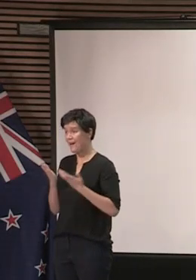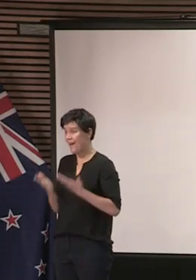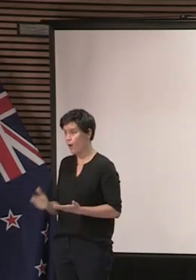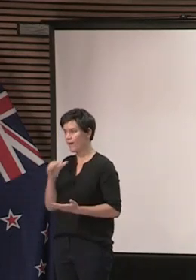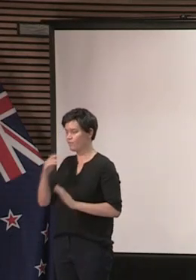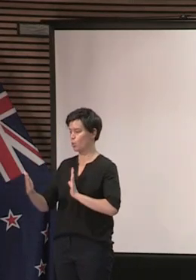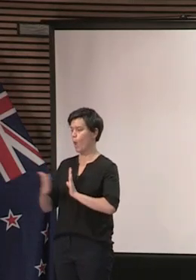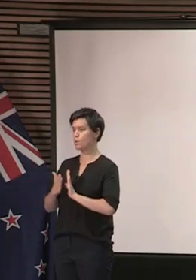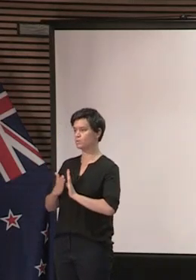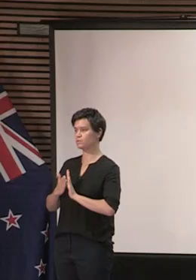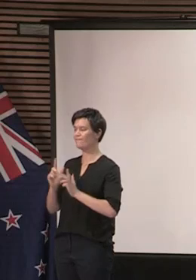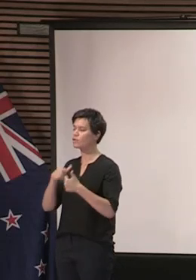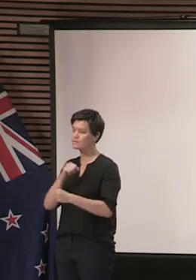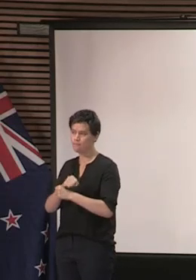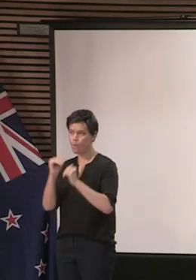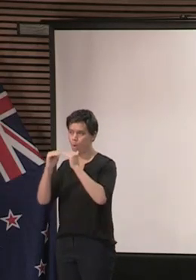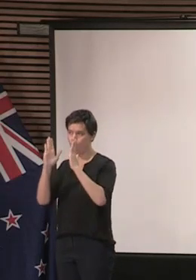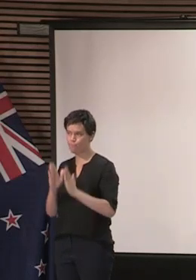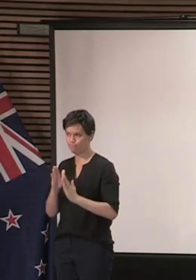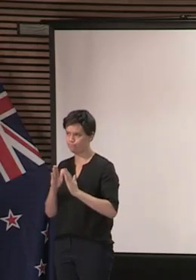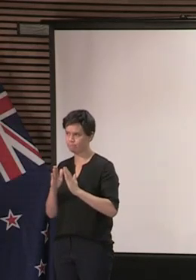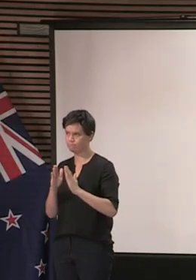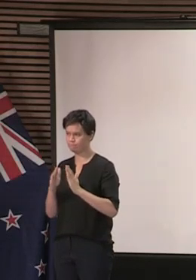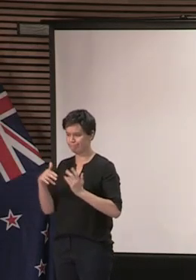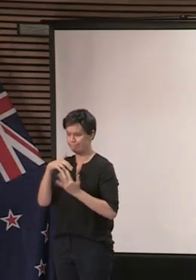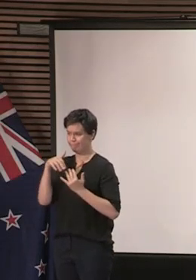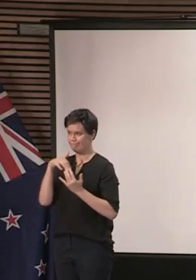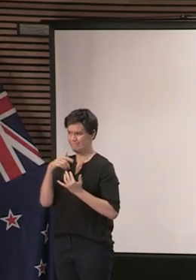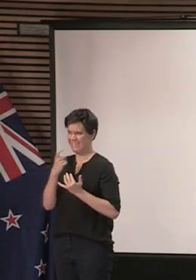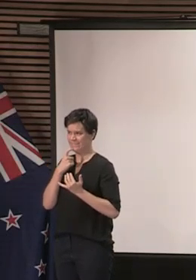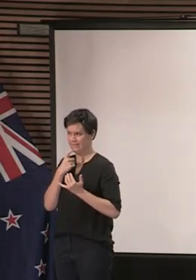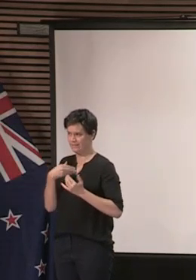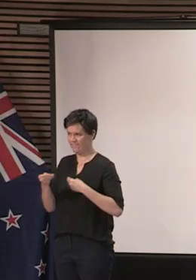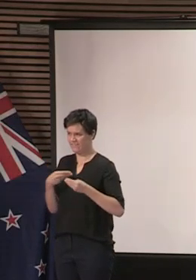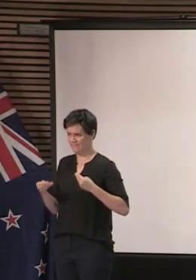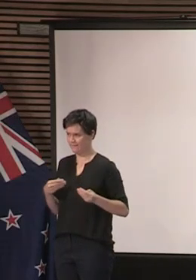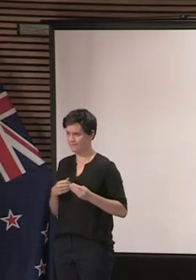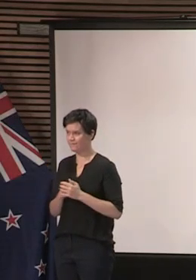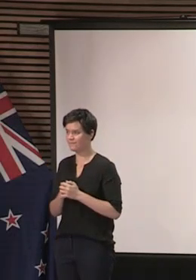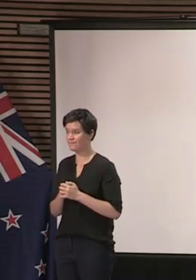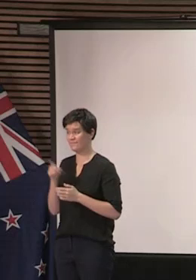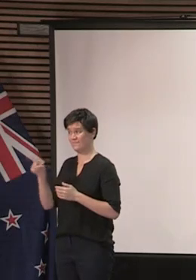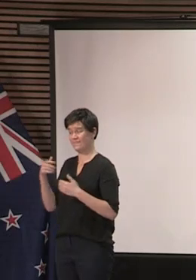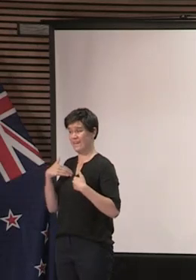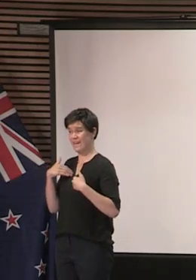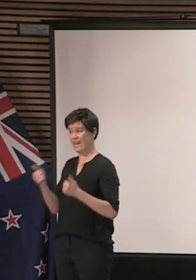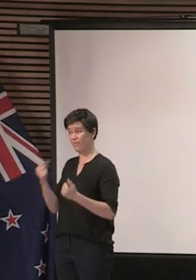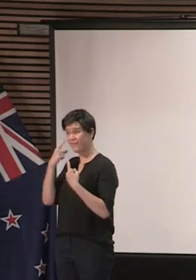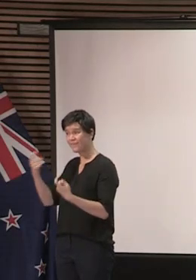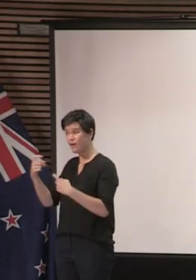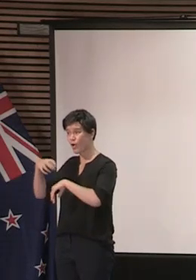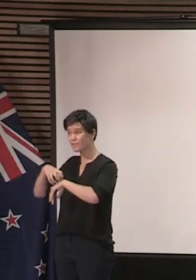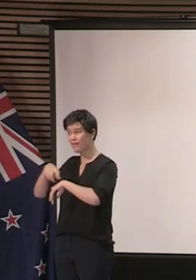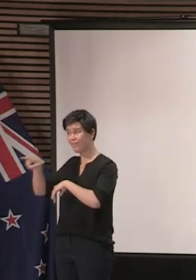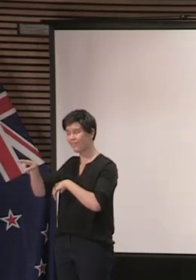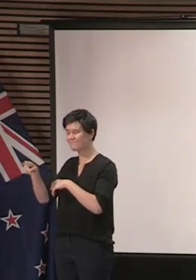And we know within the hospital setting too that colleagues are working close by. It's much harder for them to keep that physical distancing. And what it